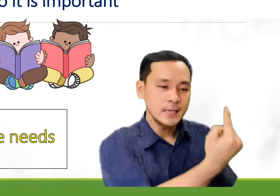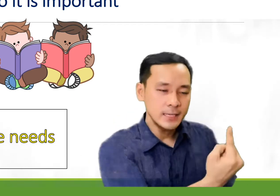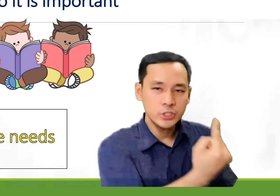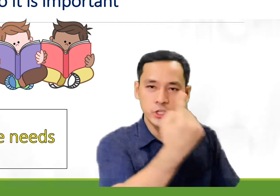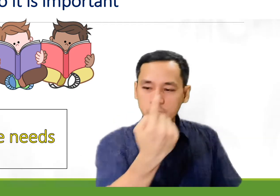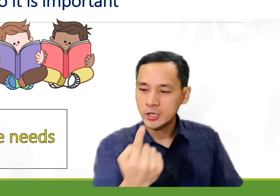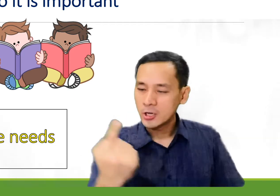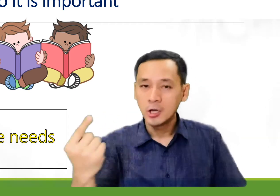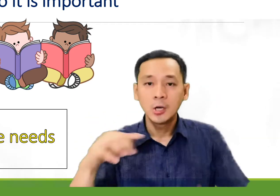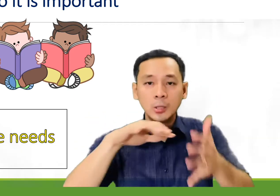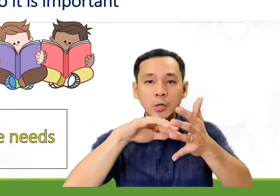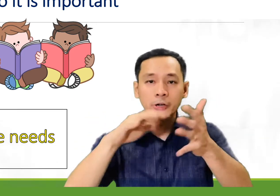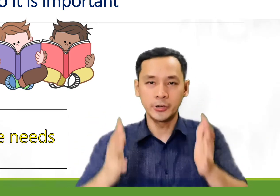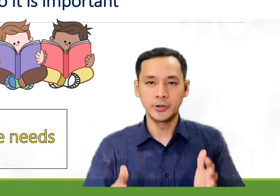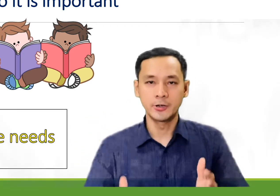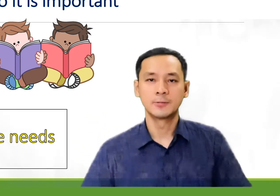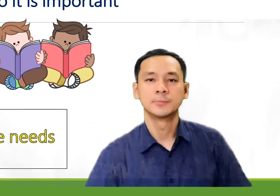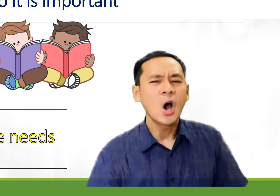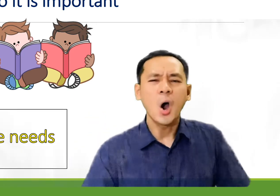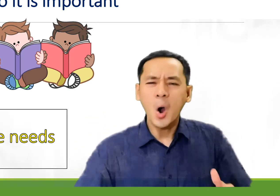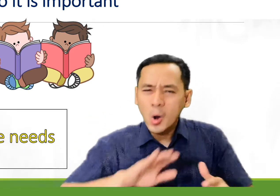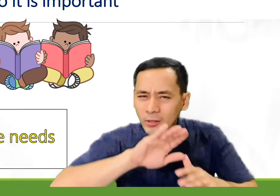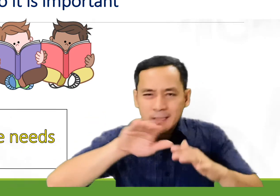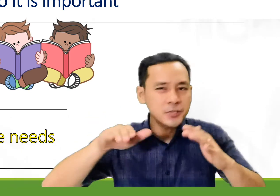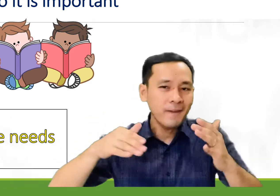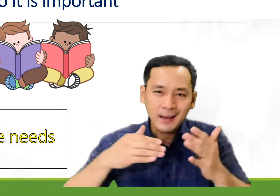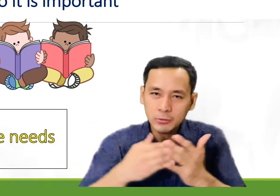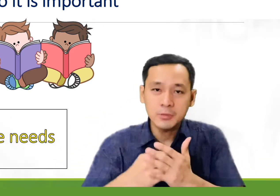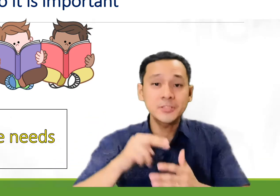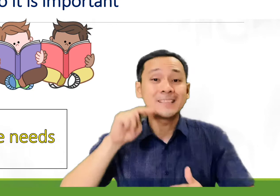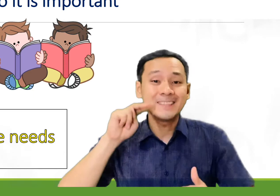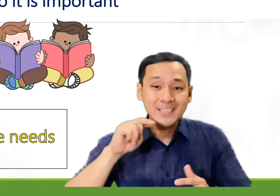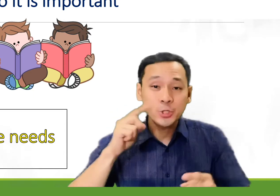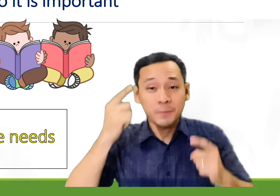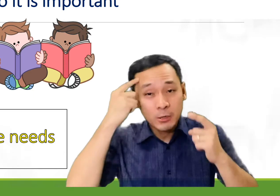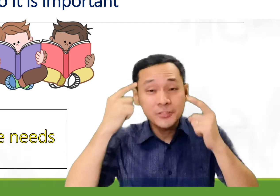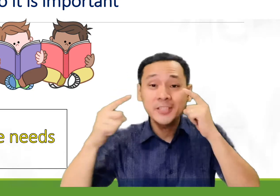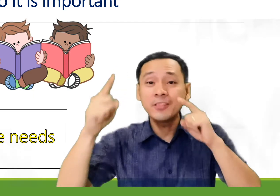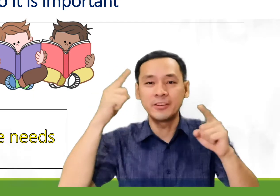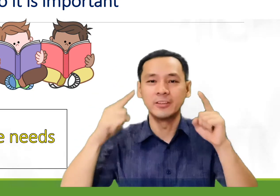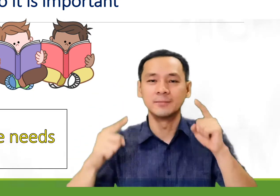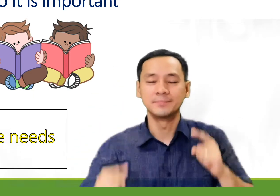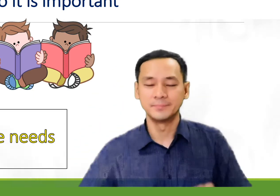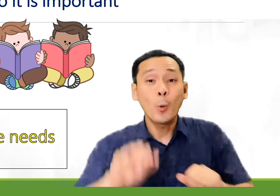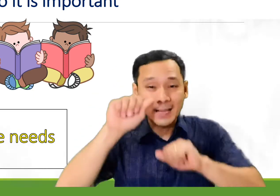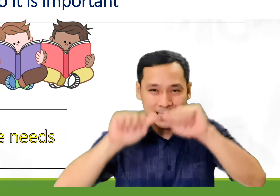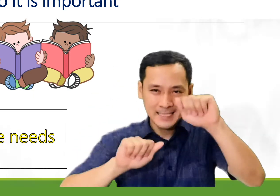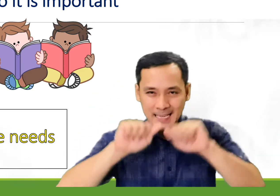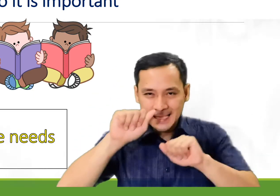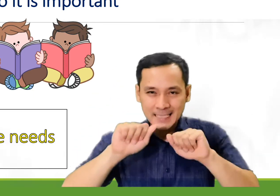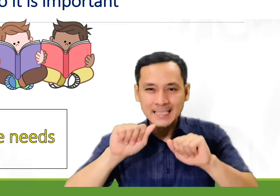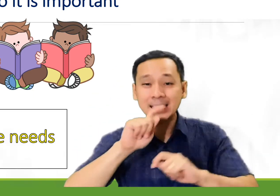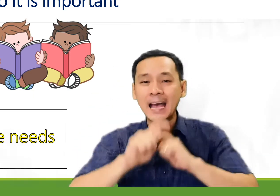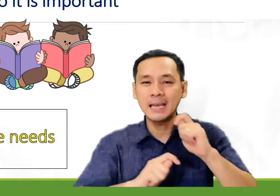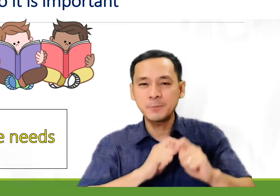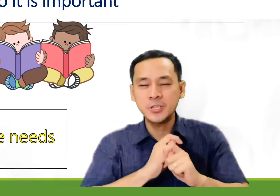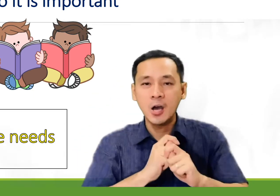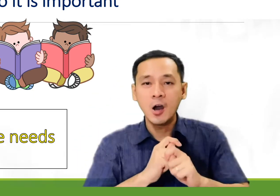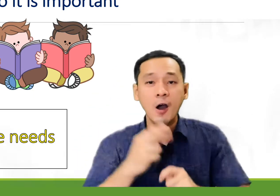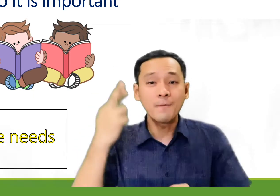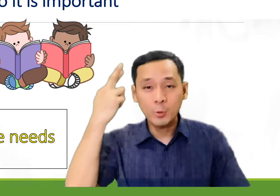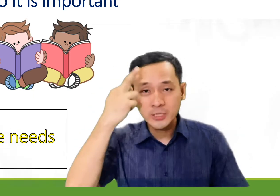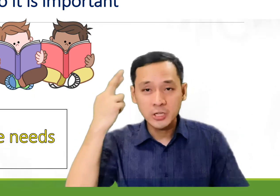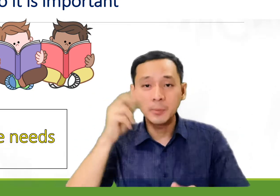of each learner. All these factors needs to be considered when assessing the